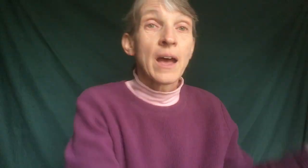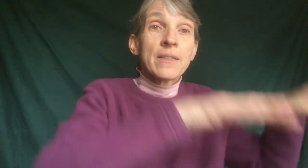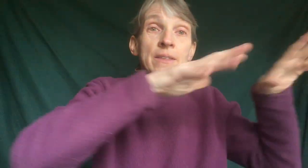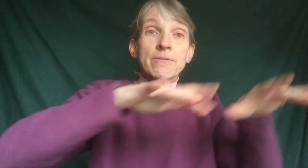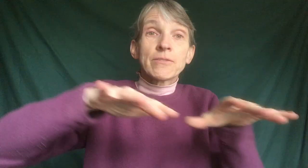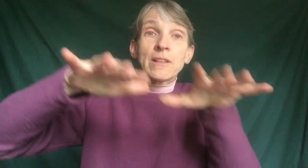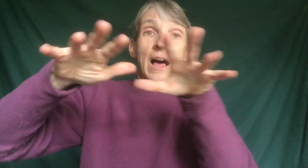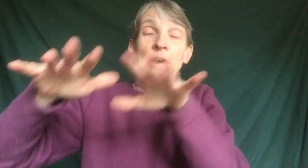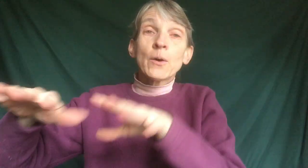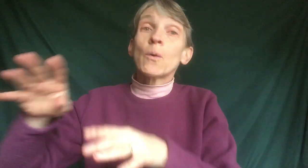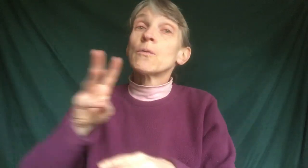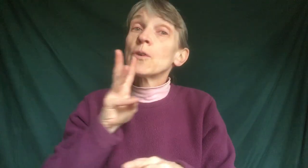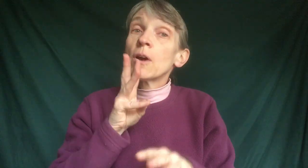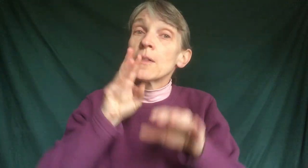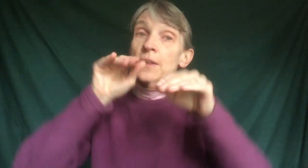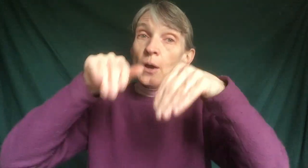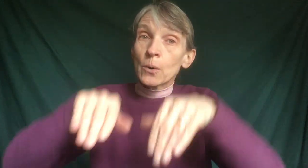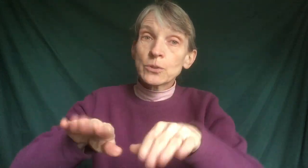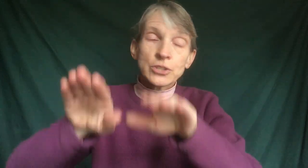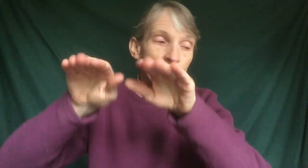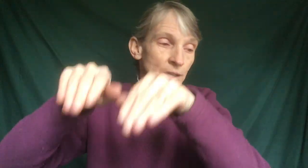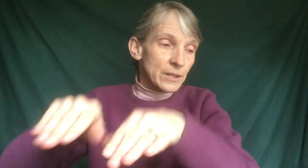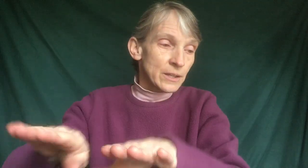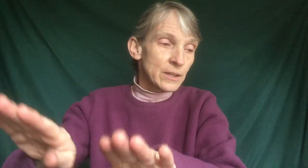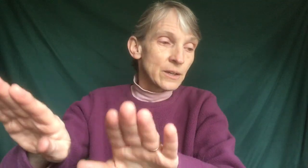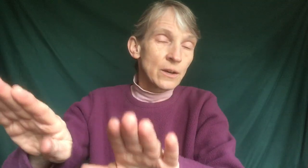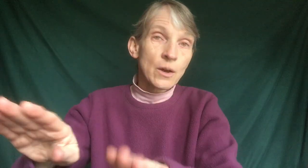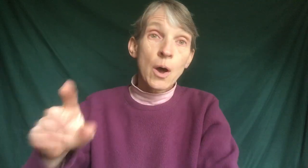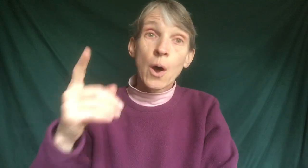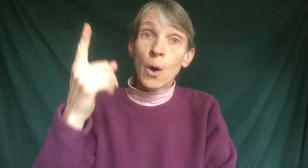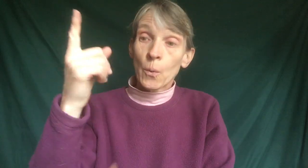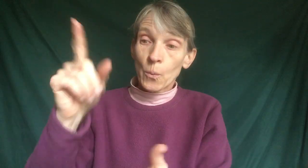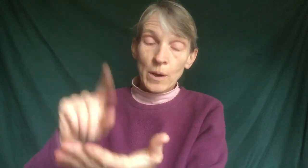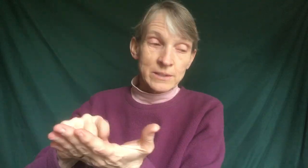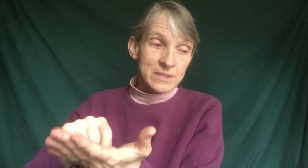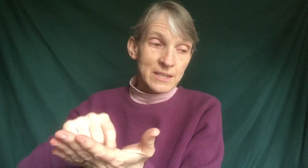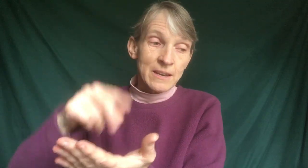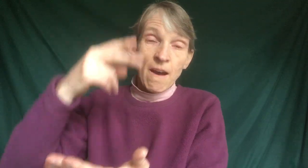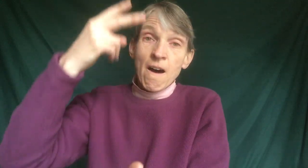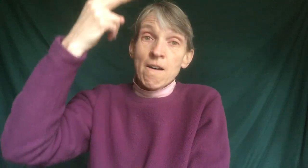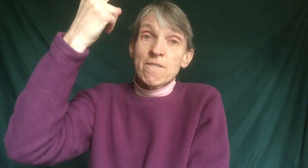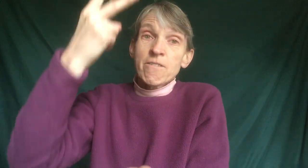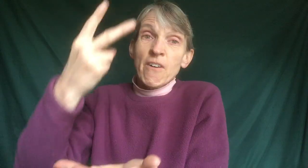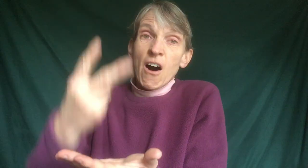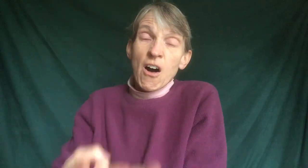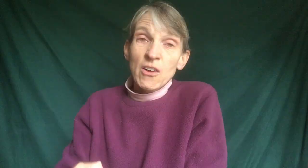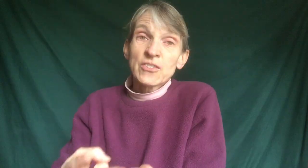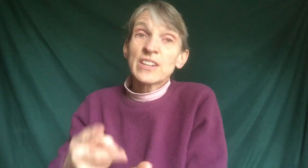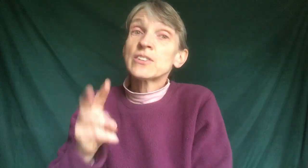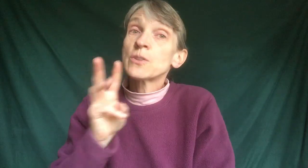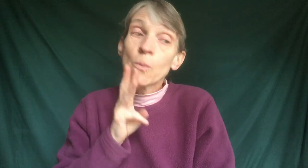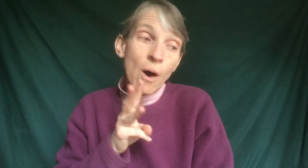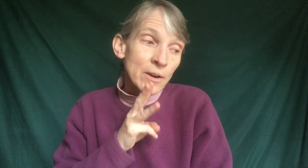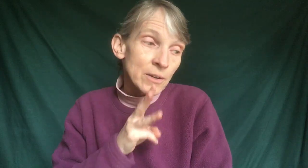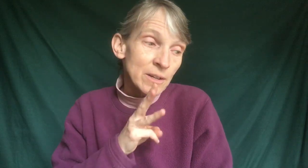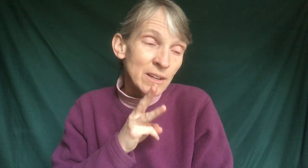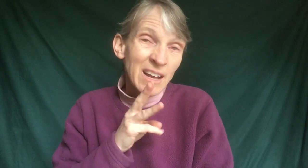they fly over the ocean. One seed falls into the water